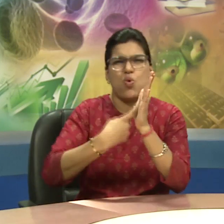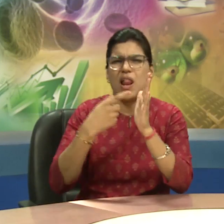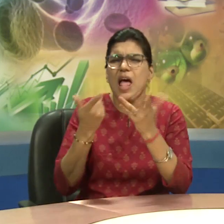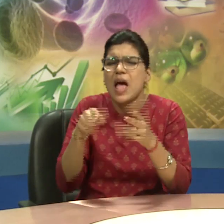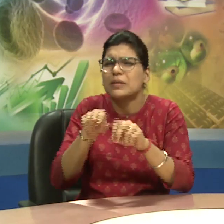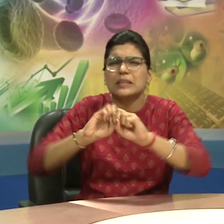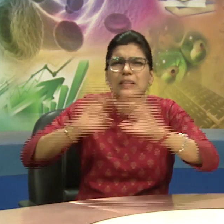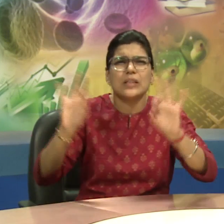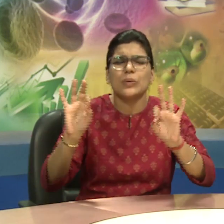proper choice